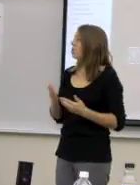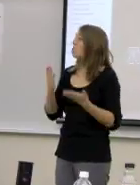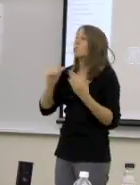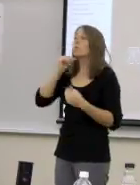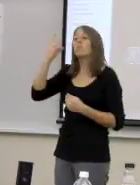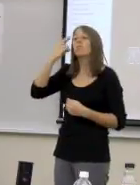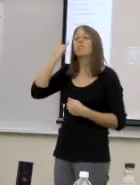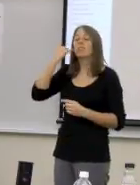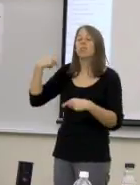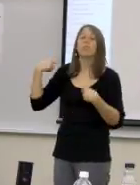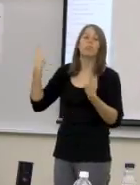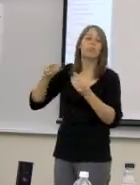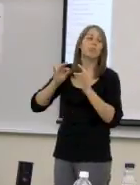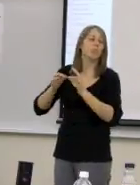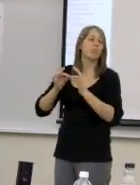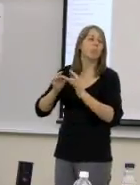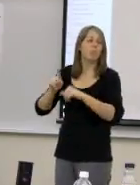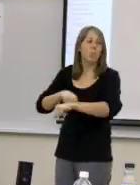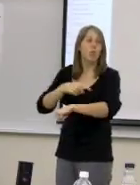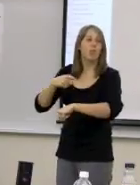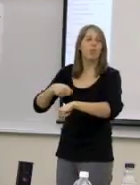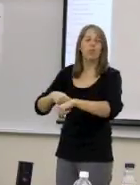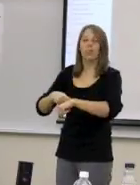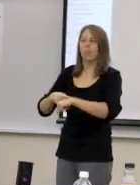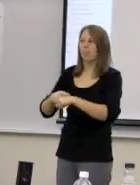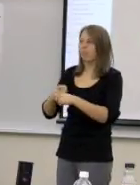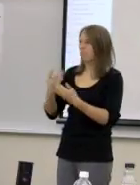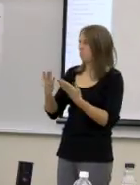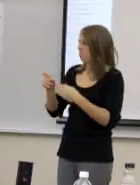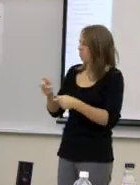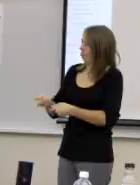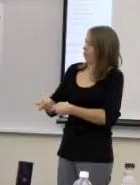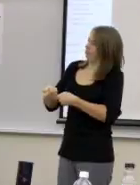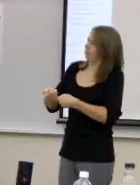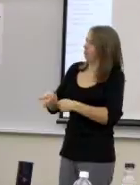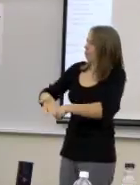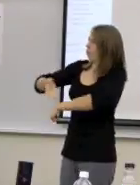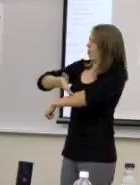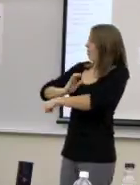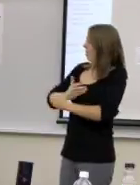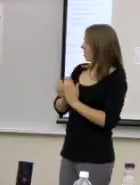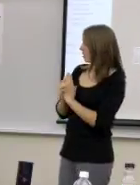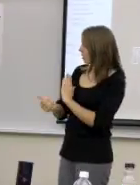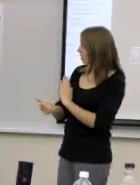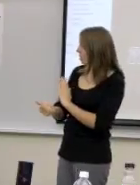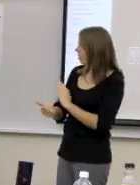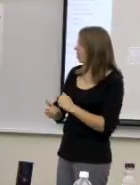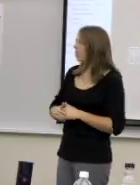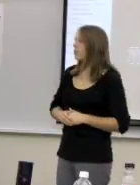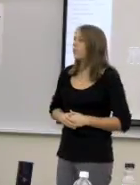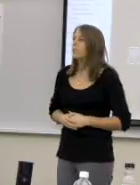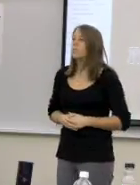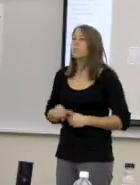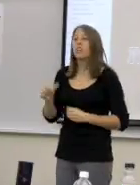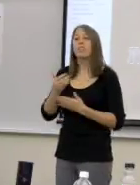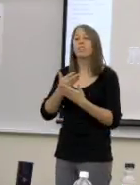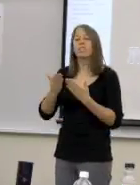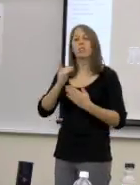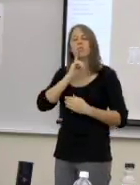a long time, we might be a little rusty at things we need to polish up on. Or there could be some things we're not really thinking of that we